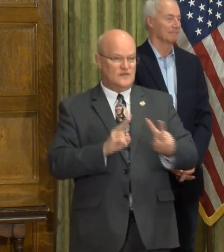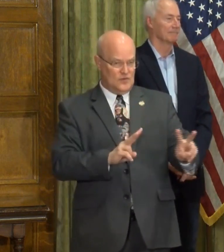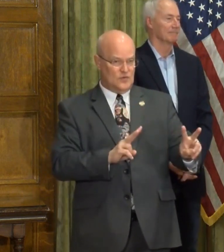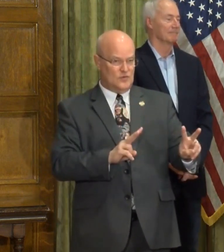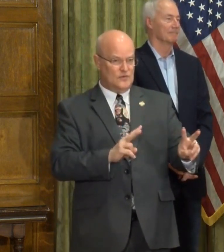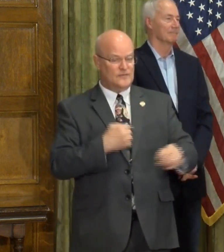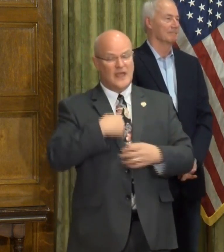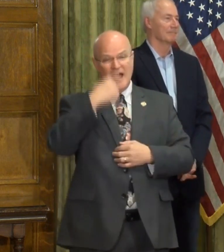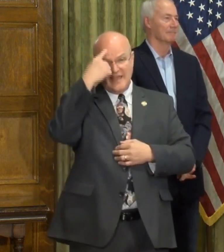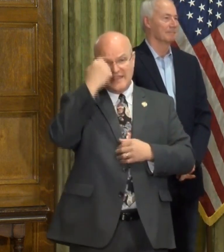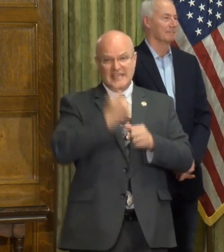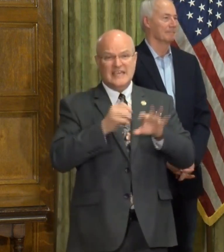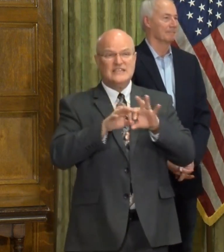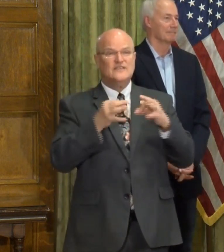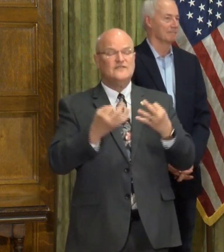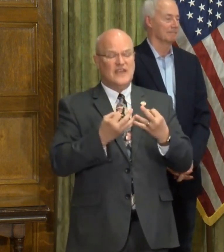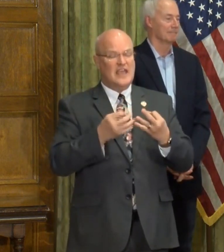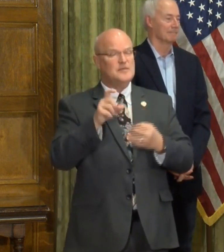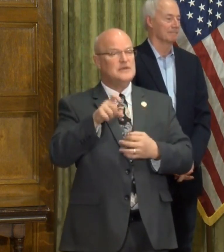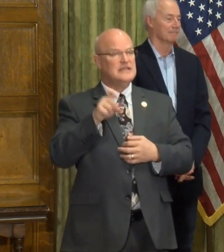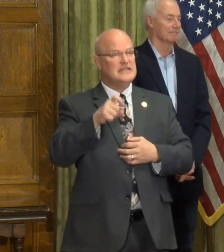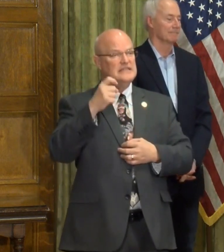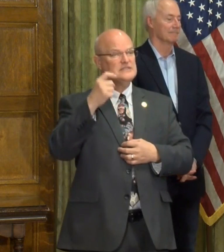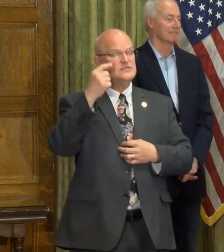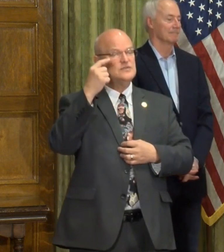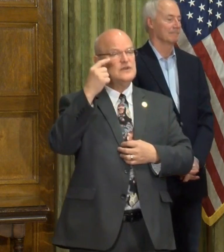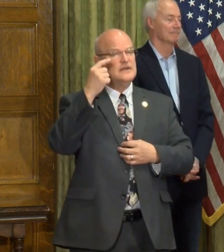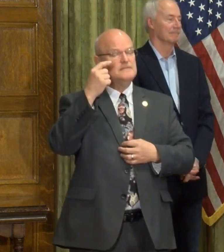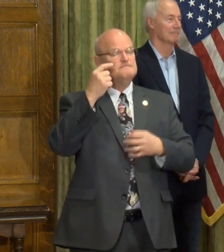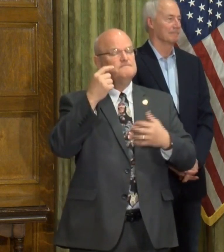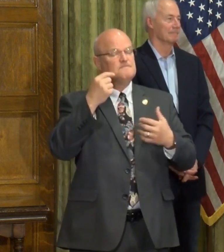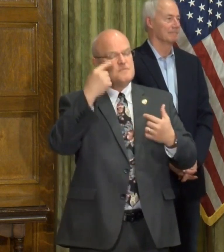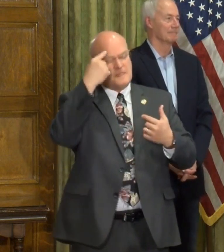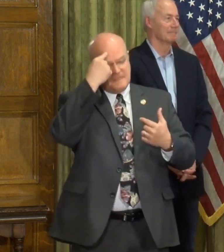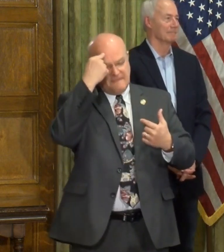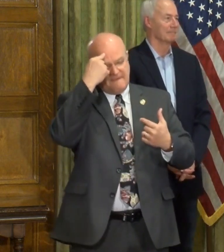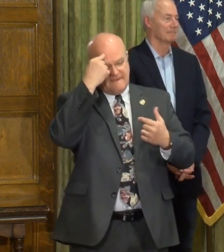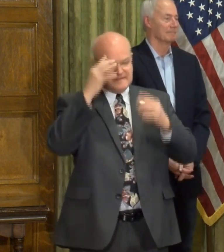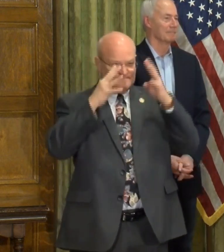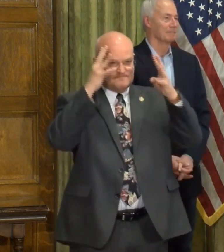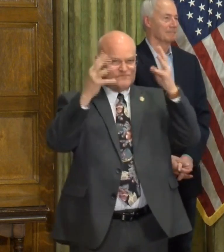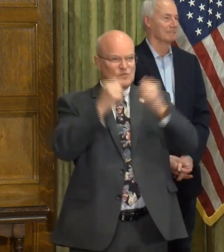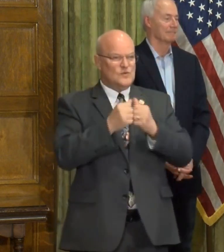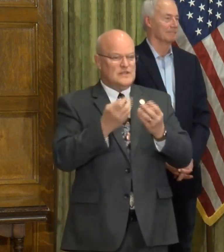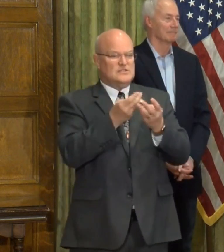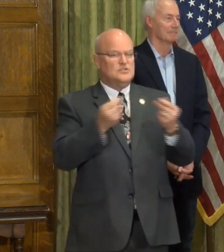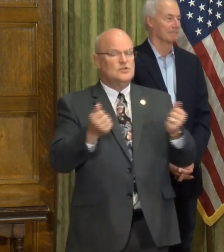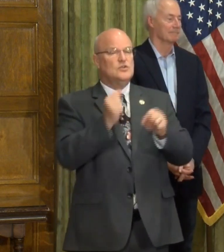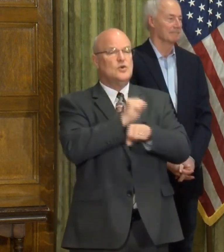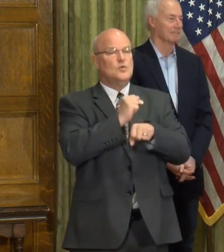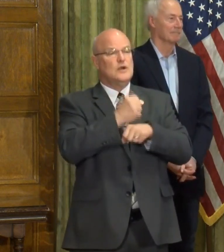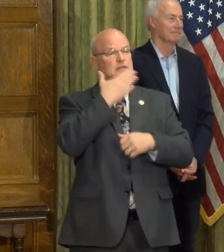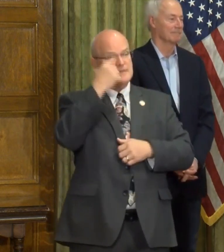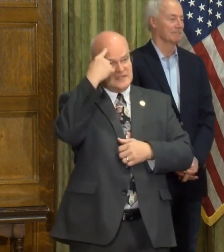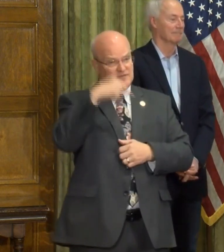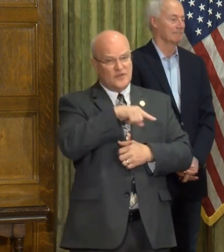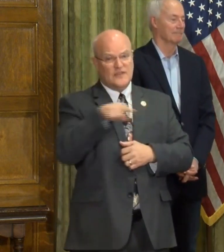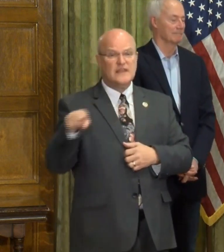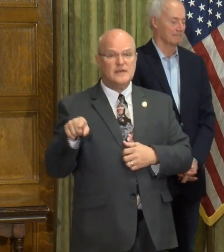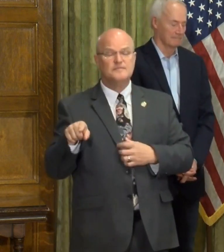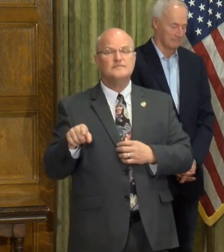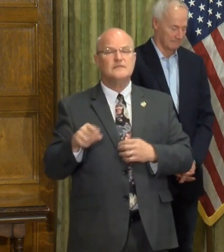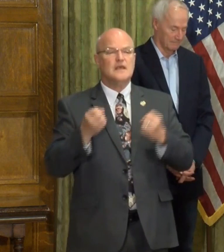that. I think each family needs to take that and come up with a solution that works for